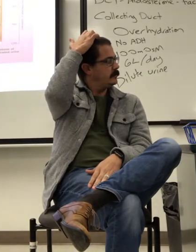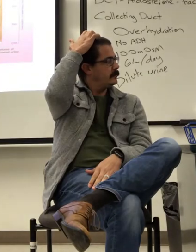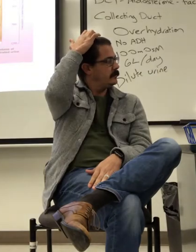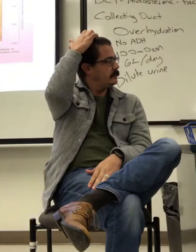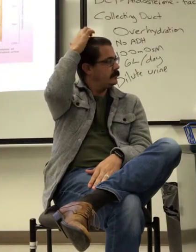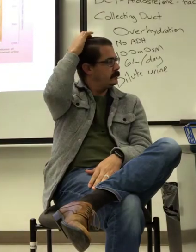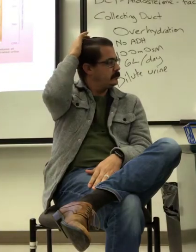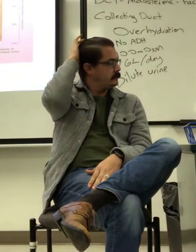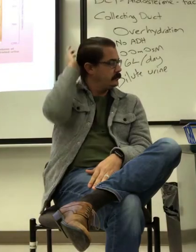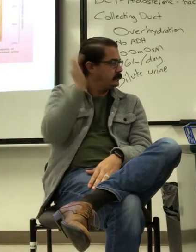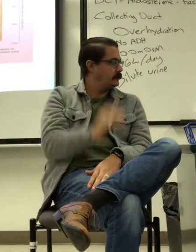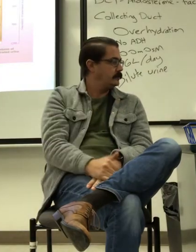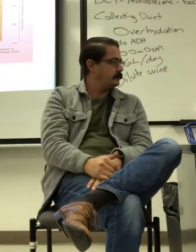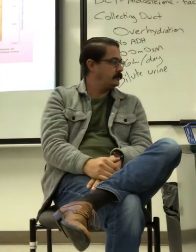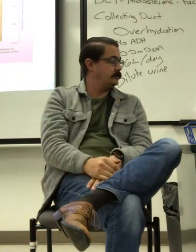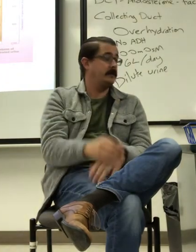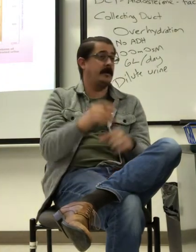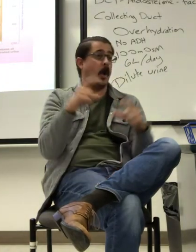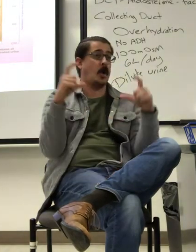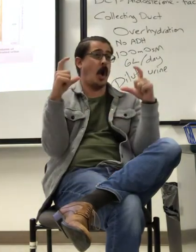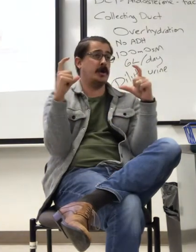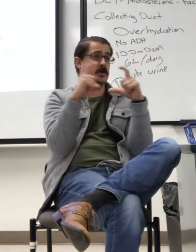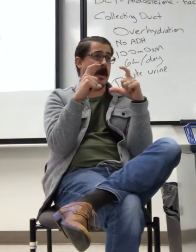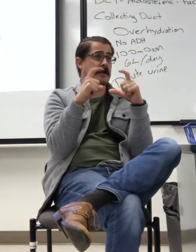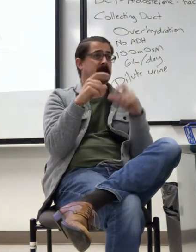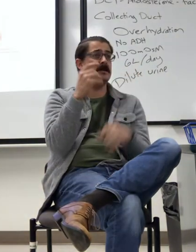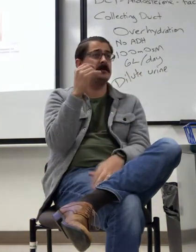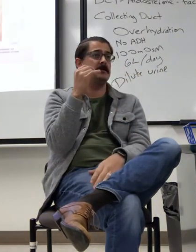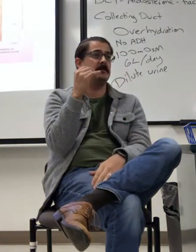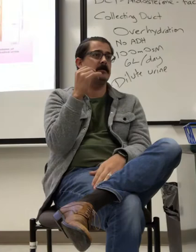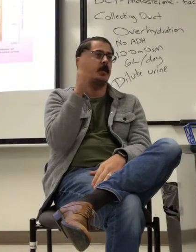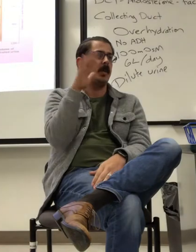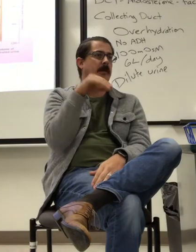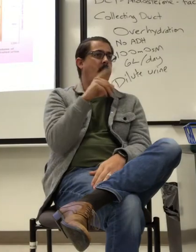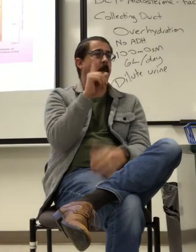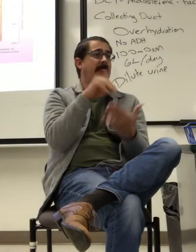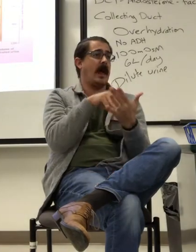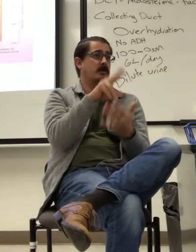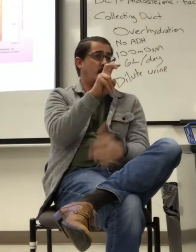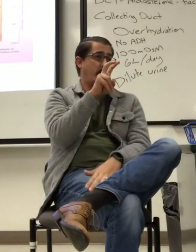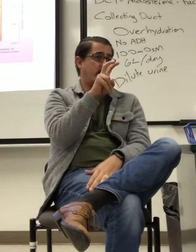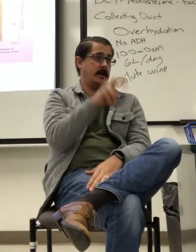And then the concentration would be 1,200